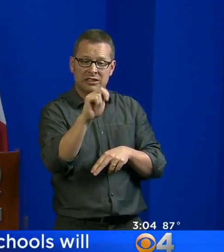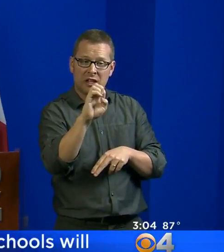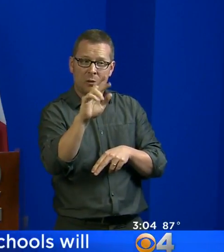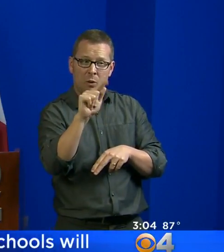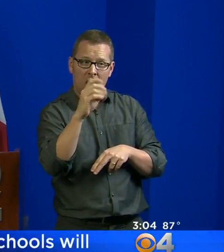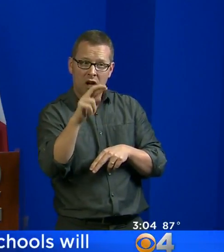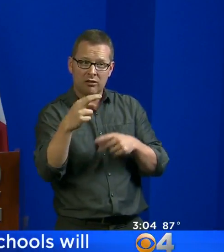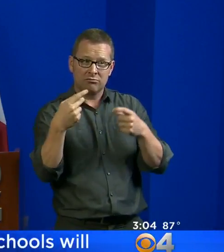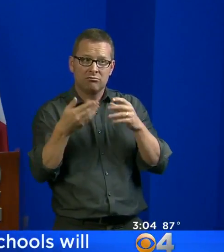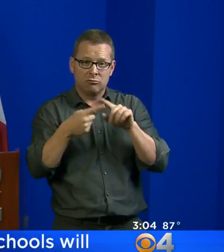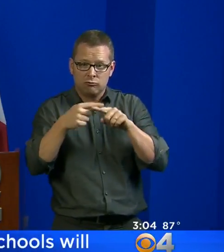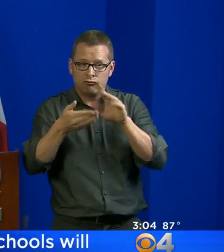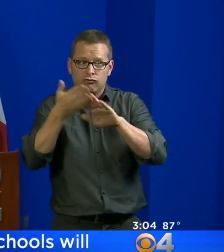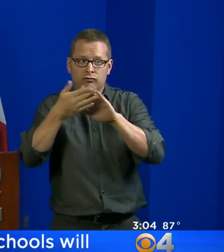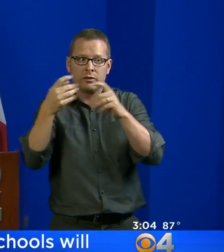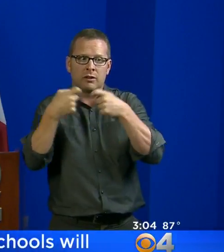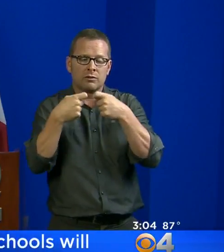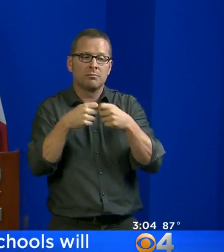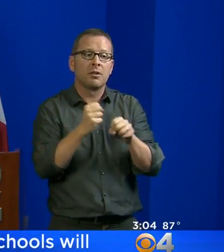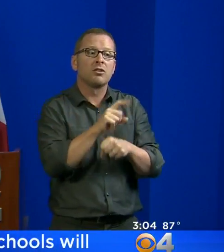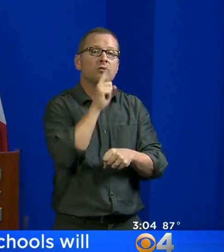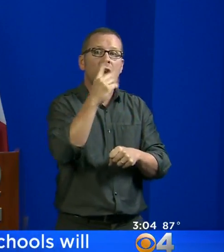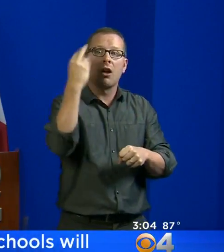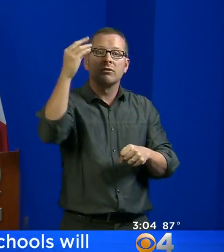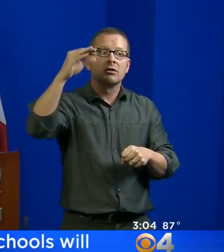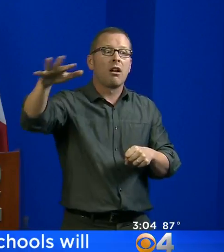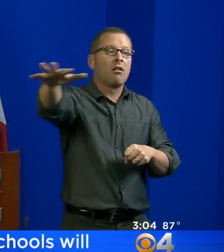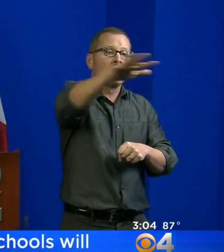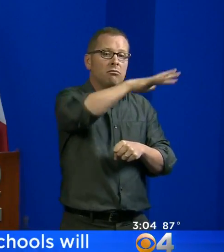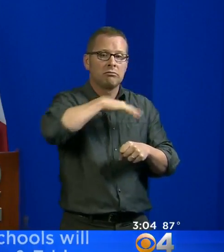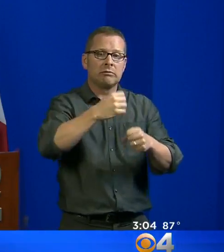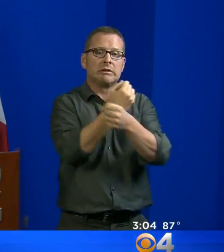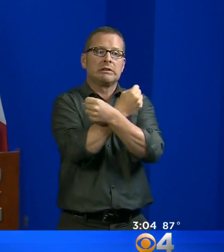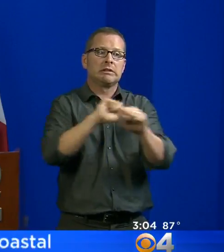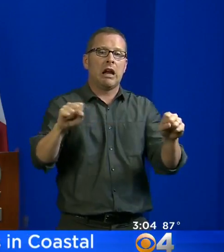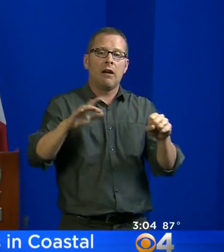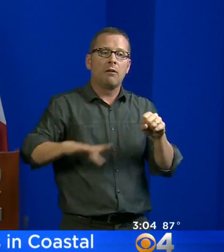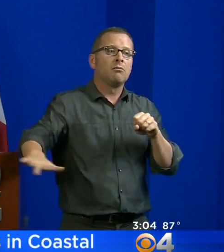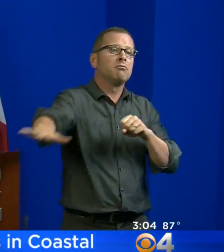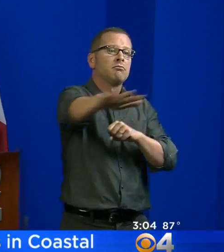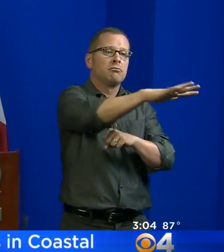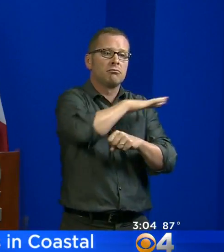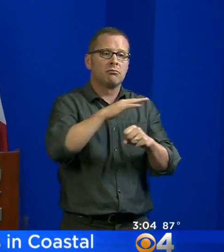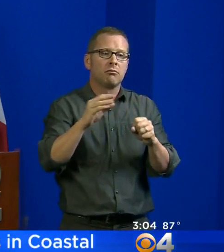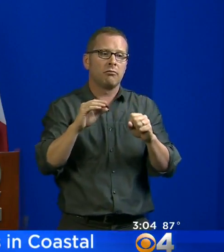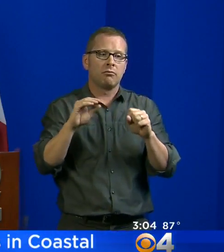power outages, please go to fpl.com or 800